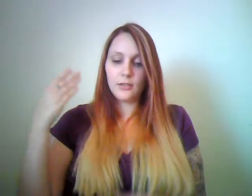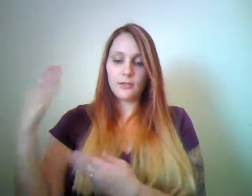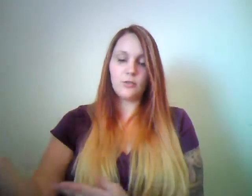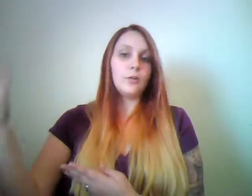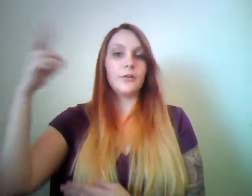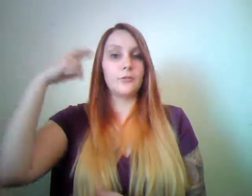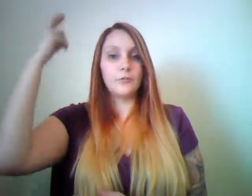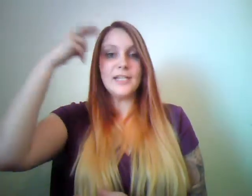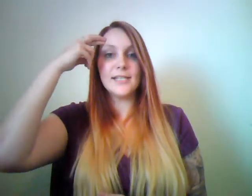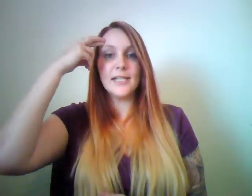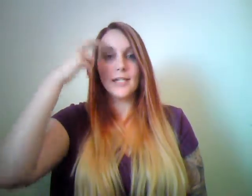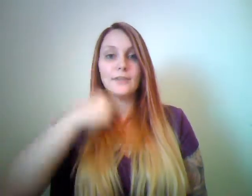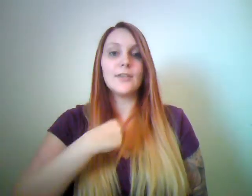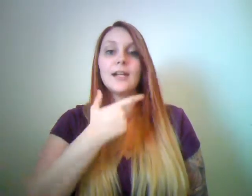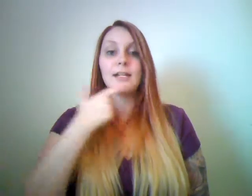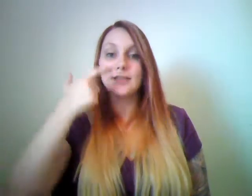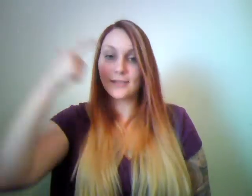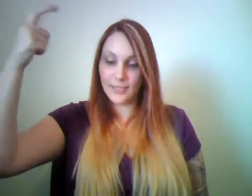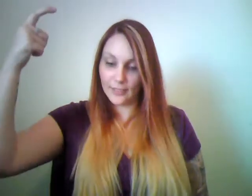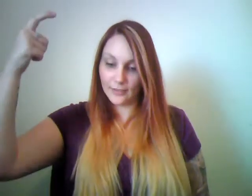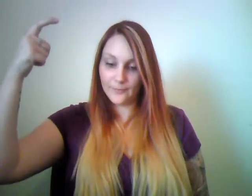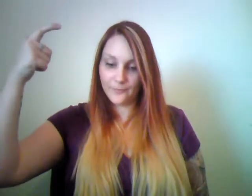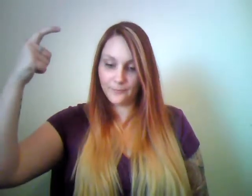You are the reason that I sing.